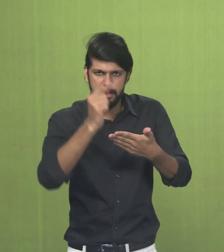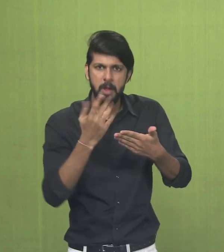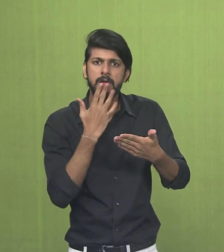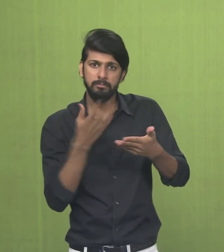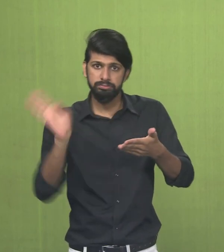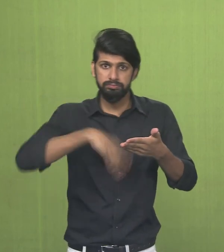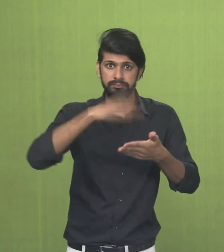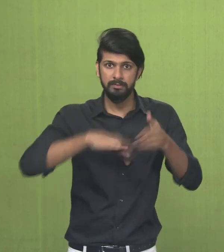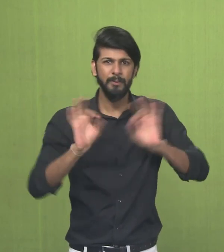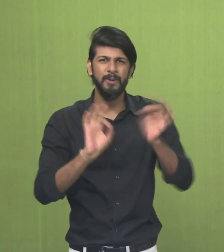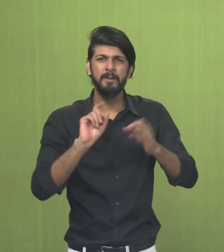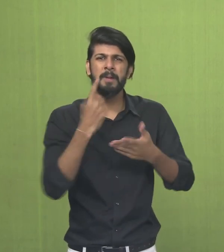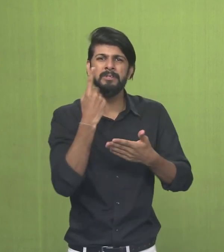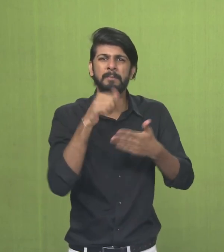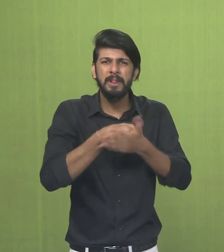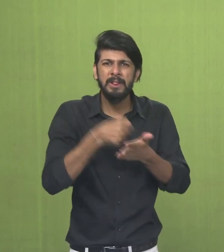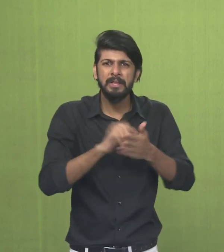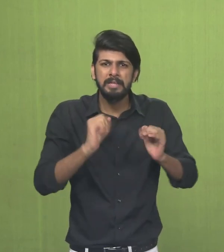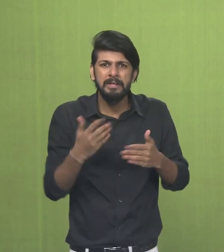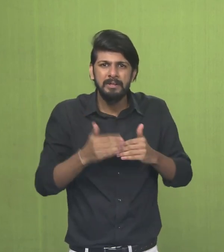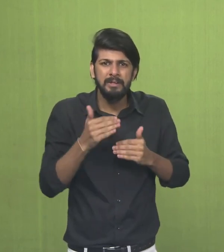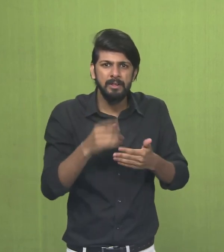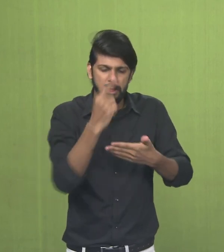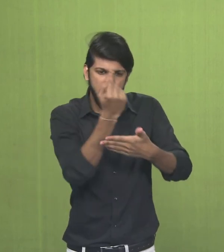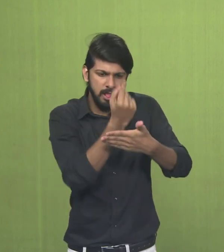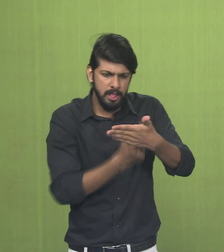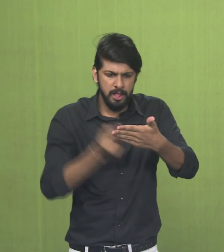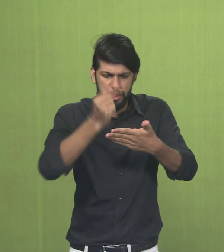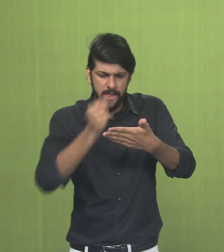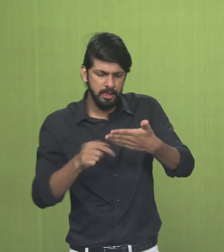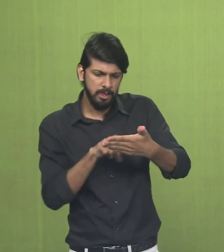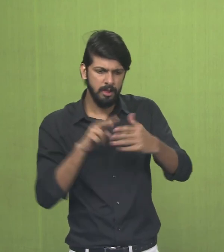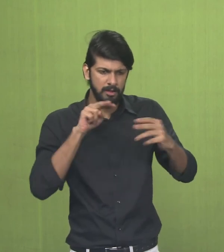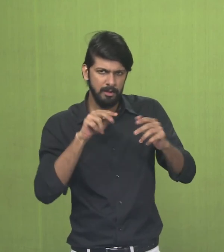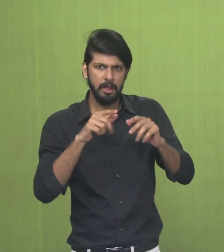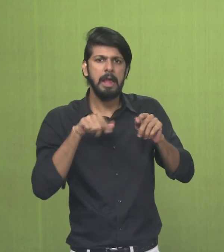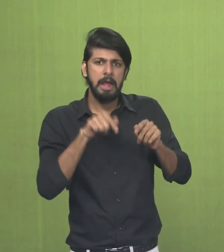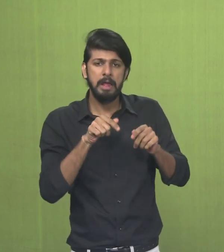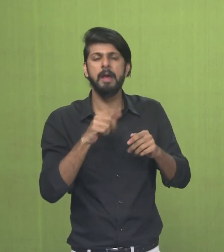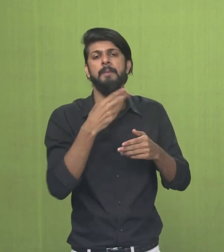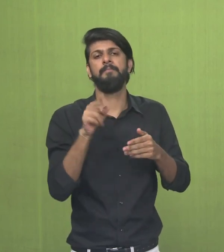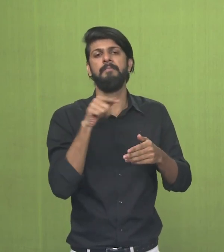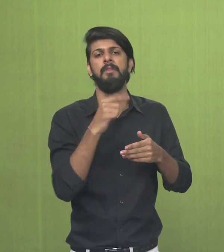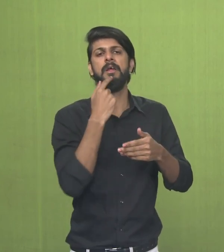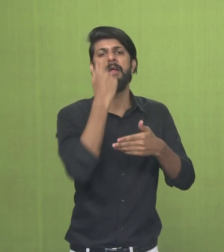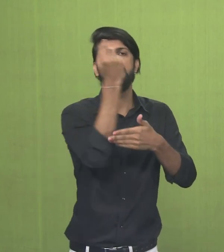we delineate the entire the items which are placed in front of us and not paint it. So that is